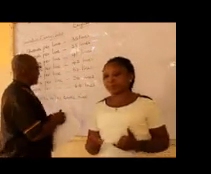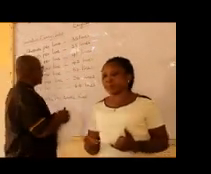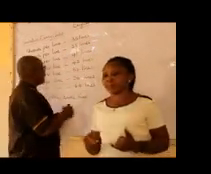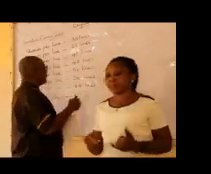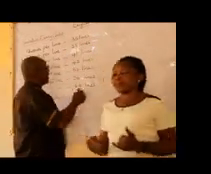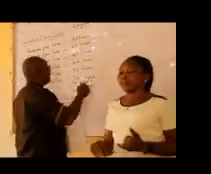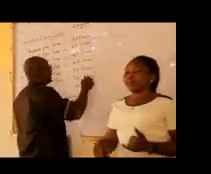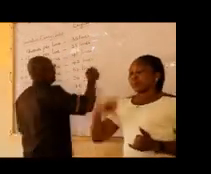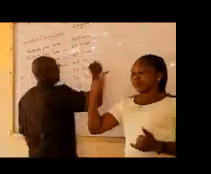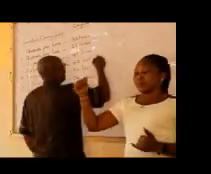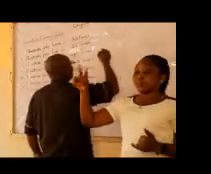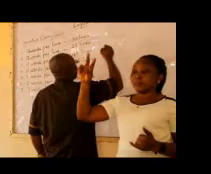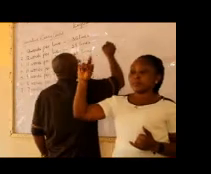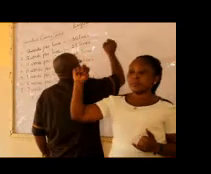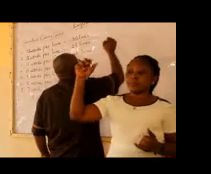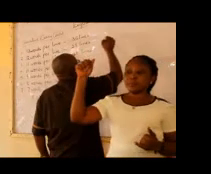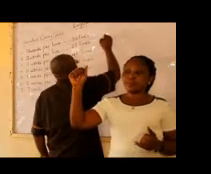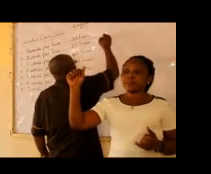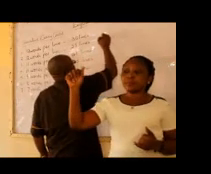the narrative essay,